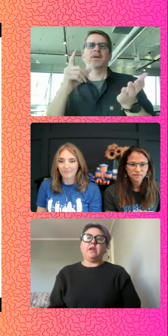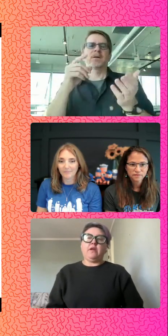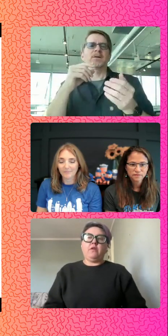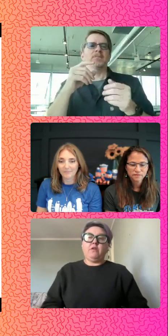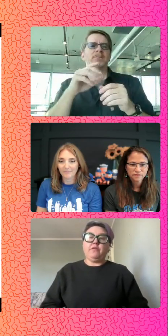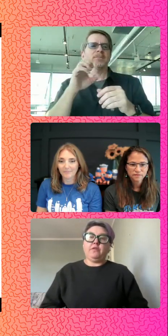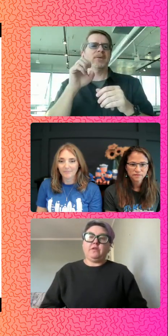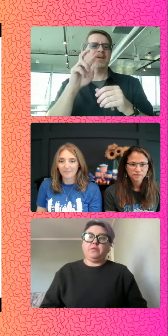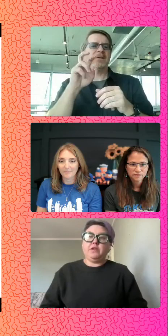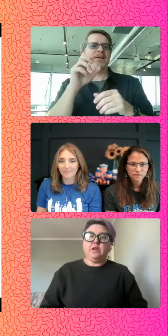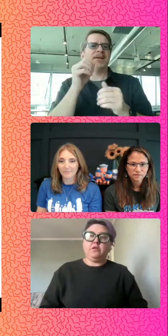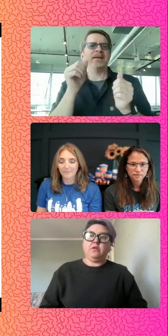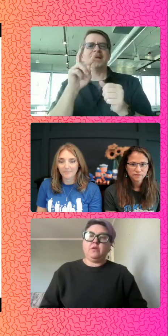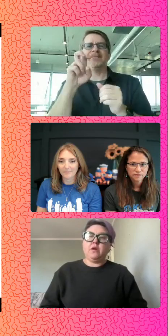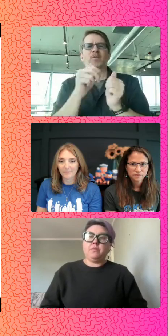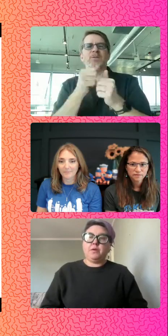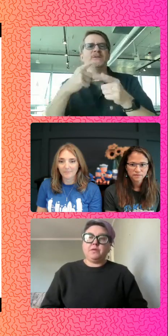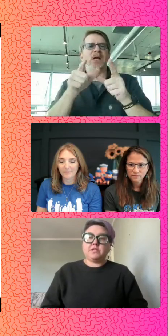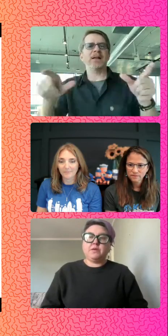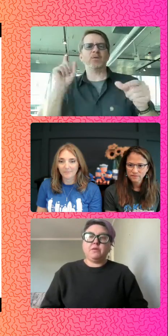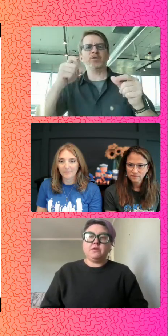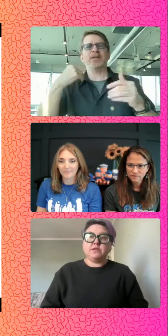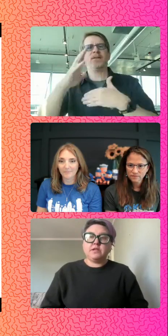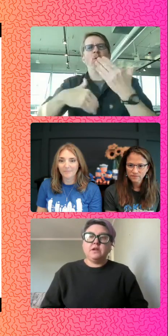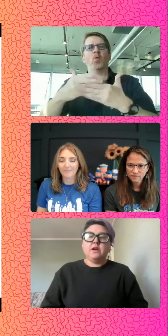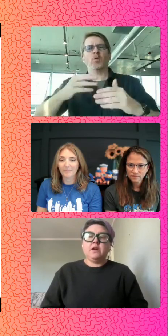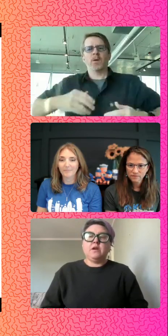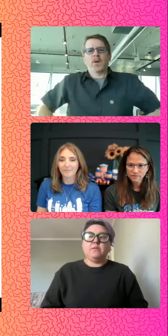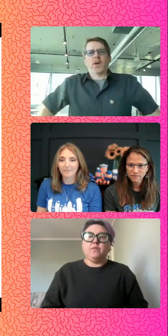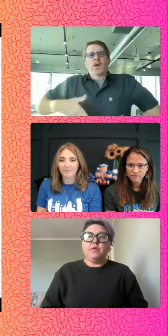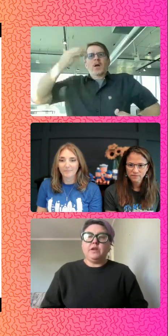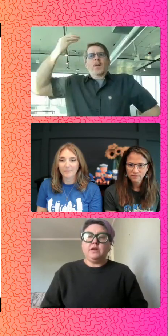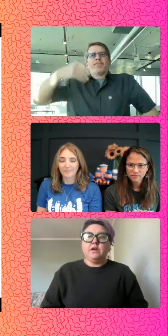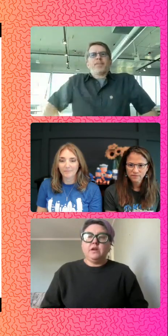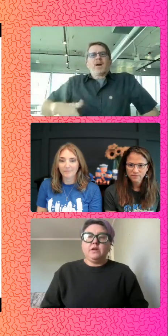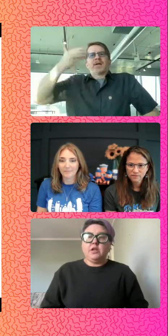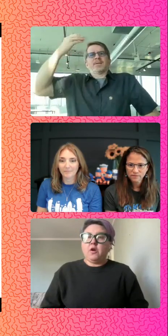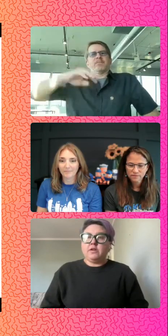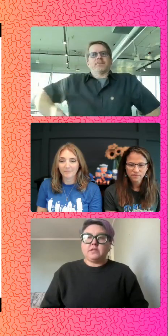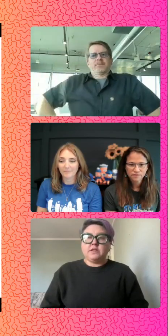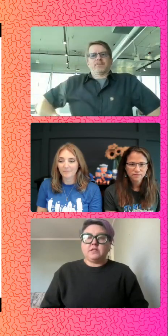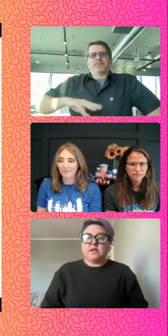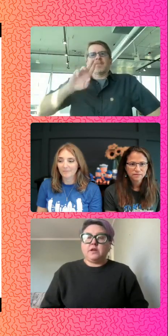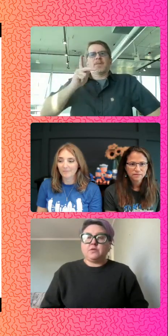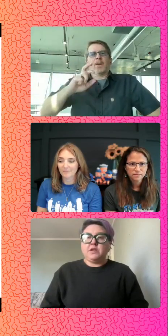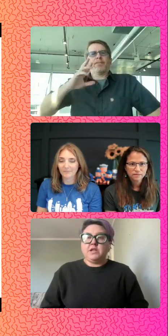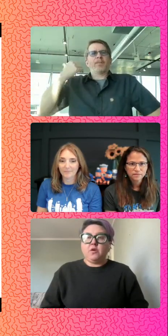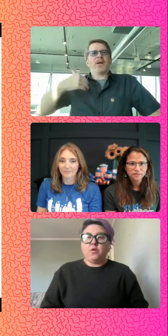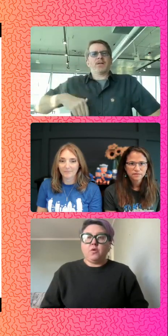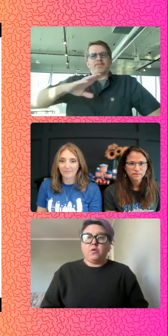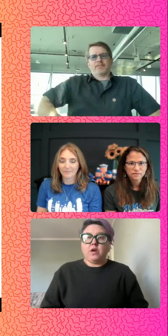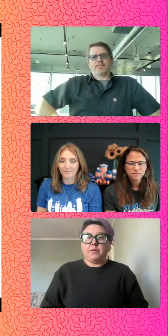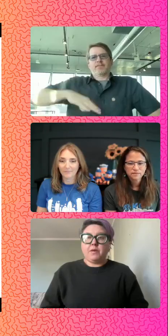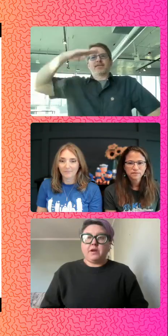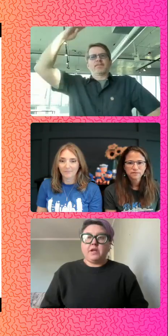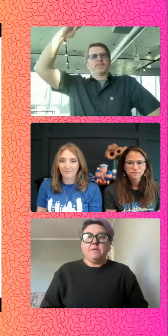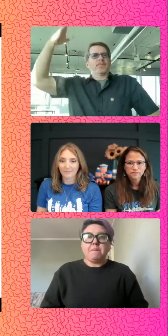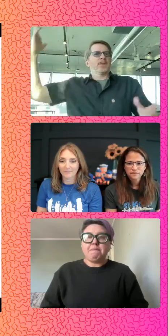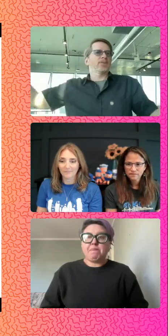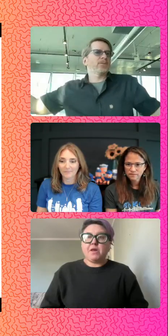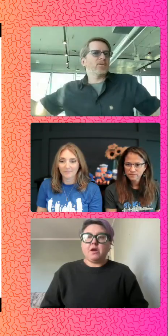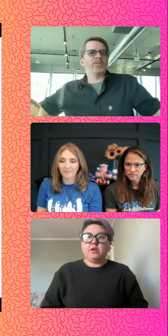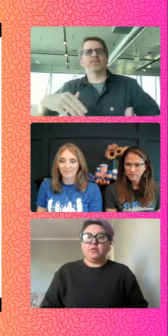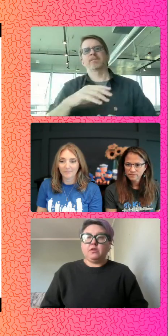need that all for this particular purpose that we were using. We, honestly, in sign language, we need the whole upper